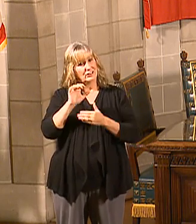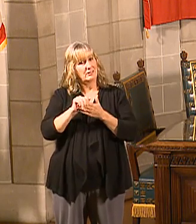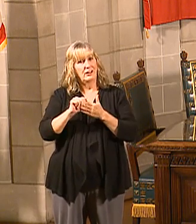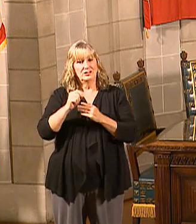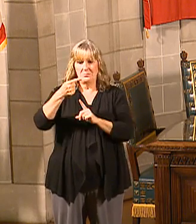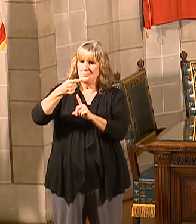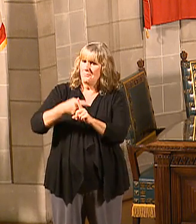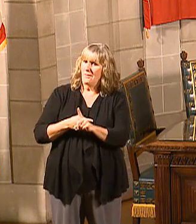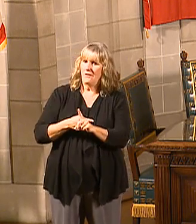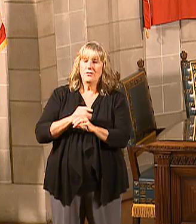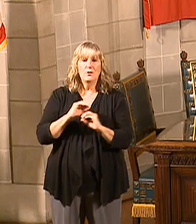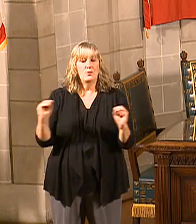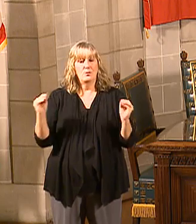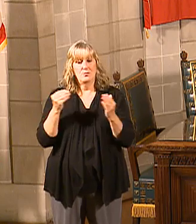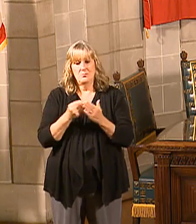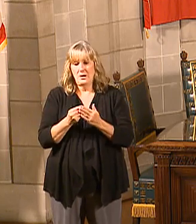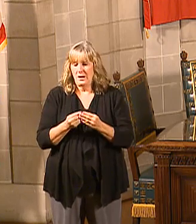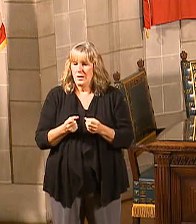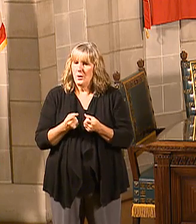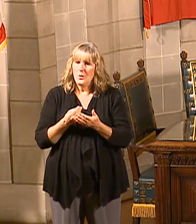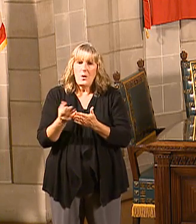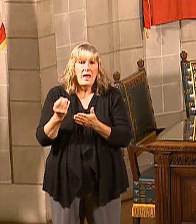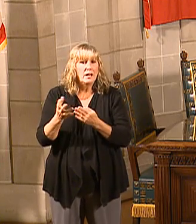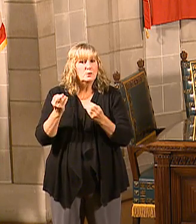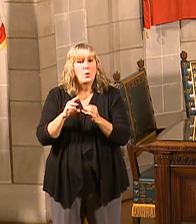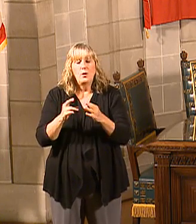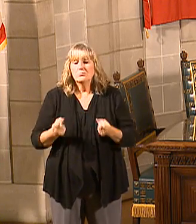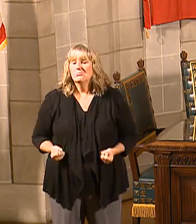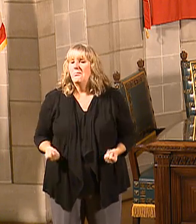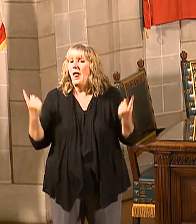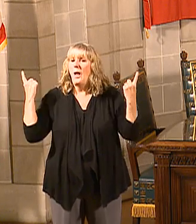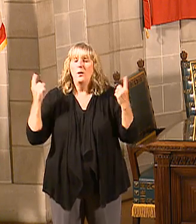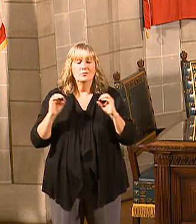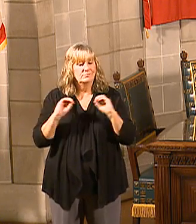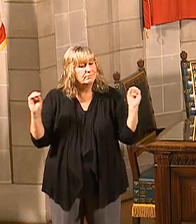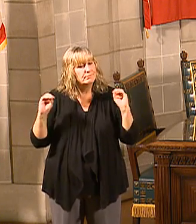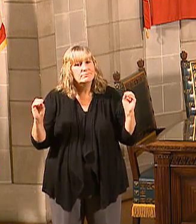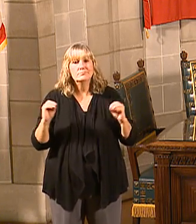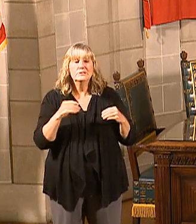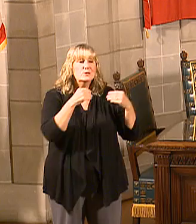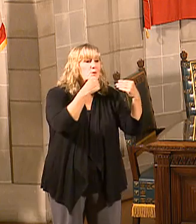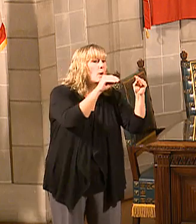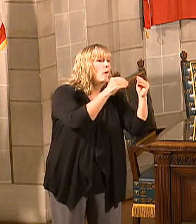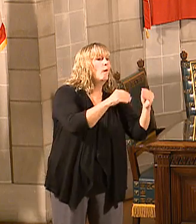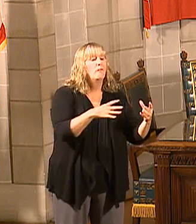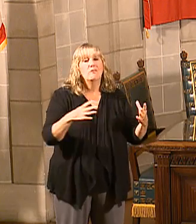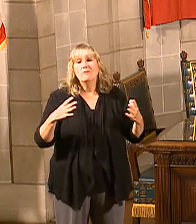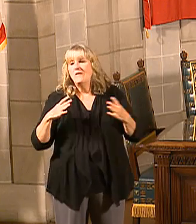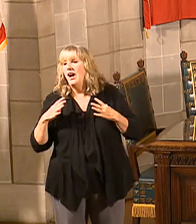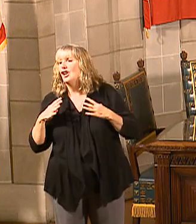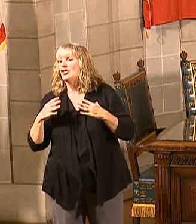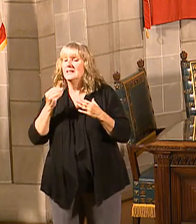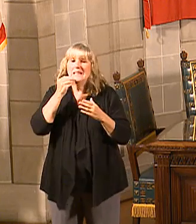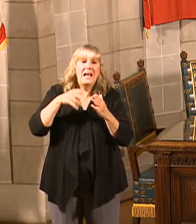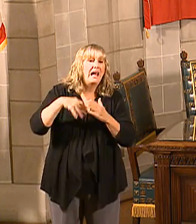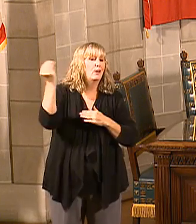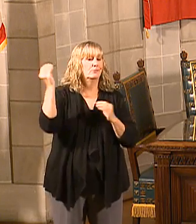a month, no money would go wasted or blown. There was no extras for the store, there were no vacations, no eating